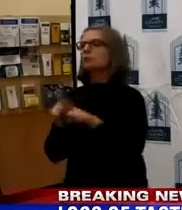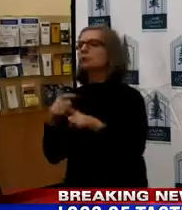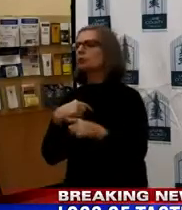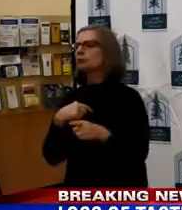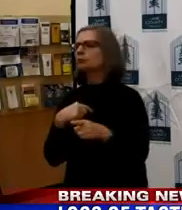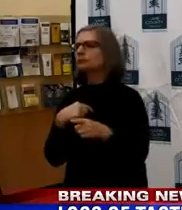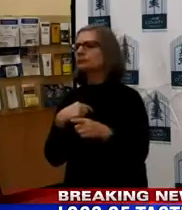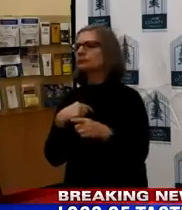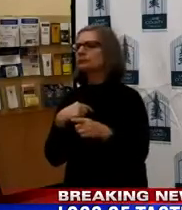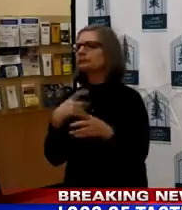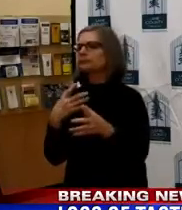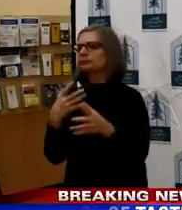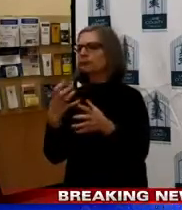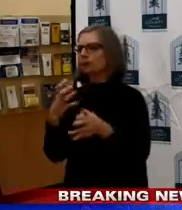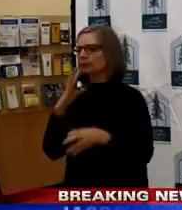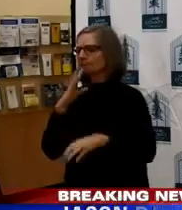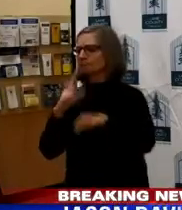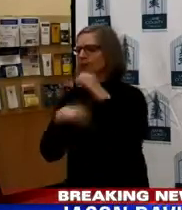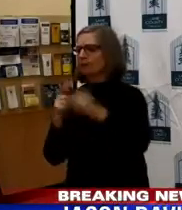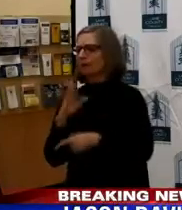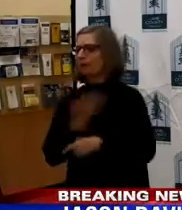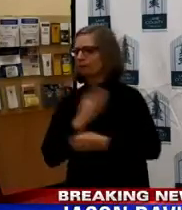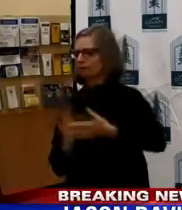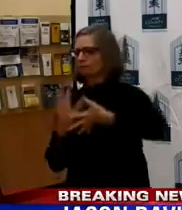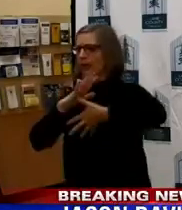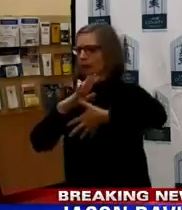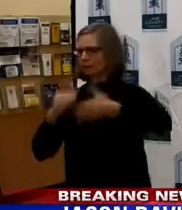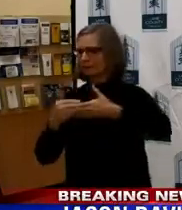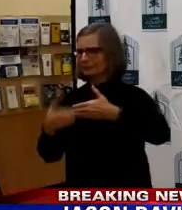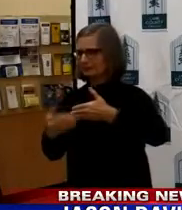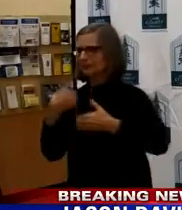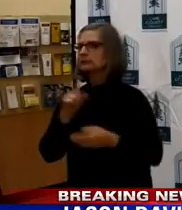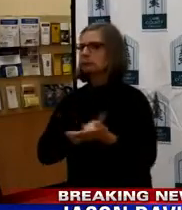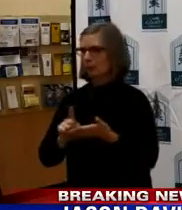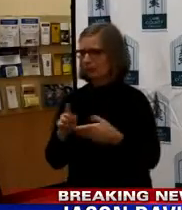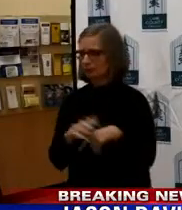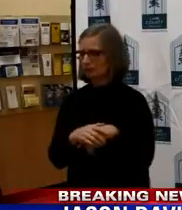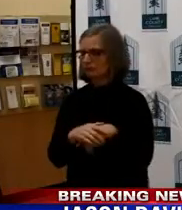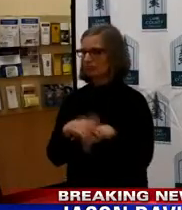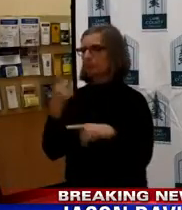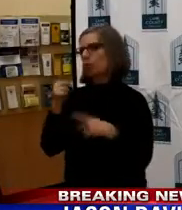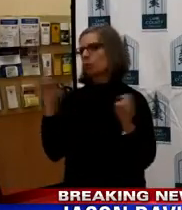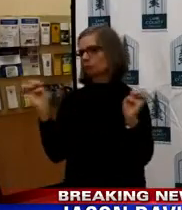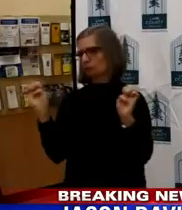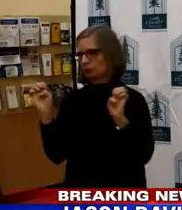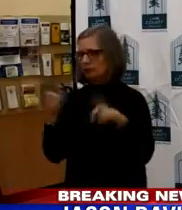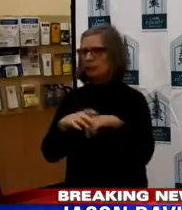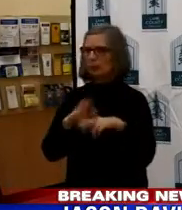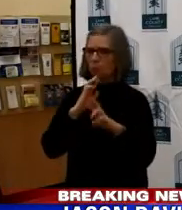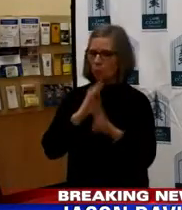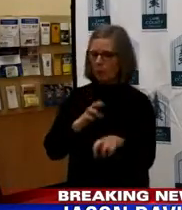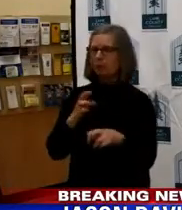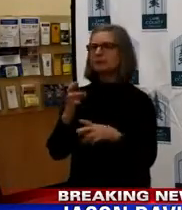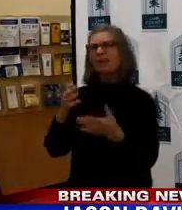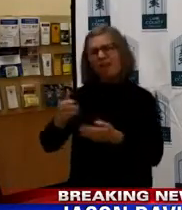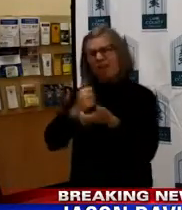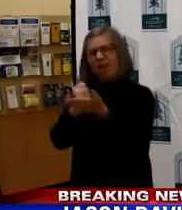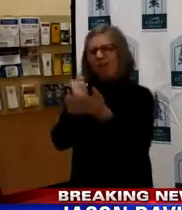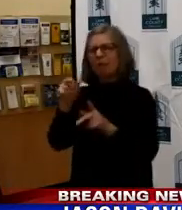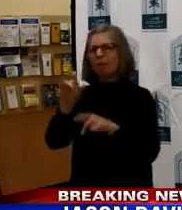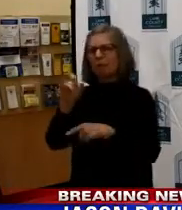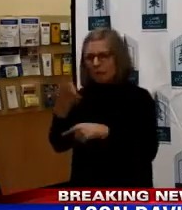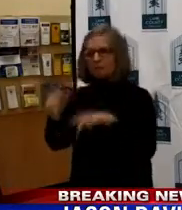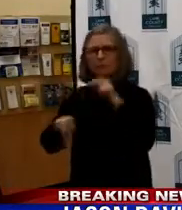to our priorities for this next week. As an emergency response, I think it helps for our public to understand what we're working on.